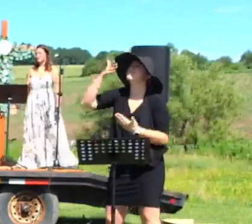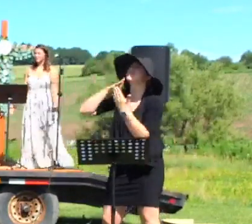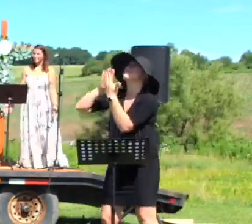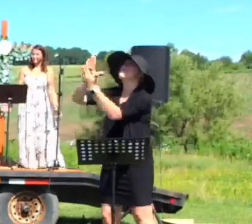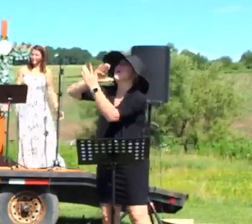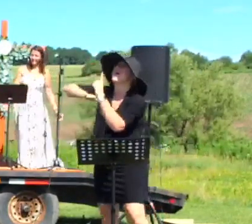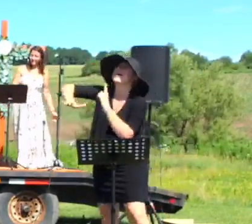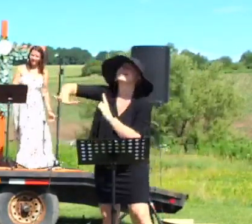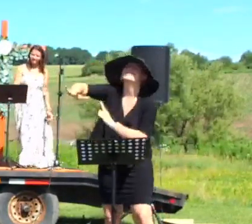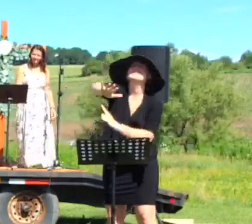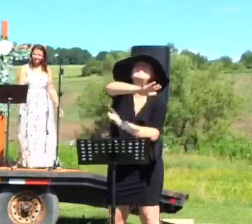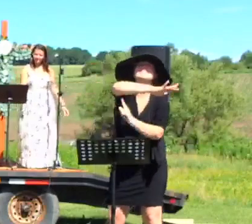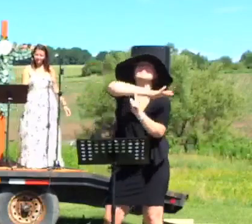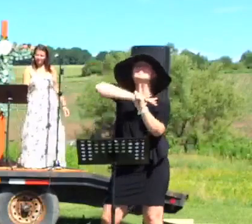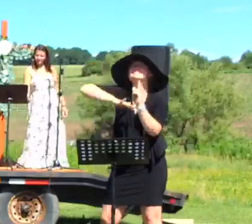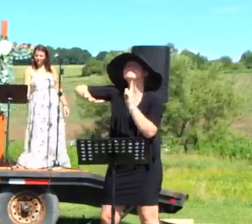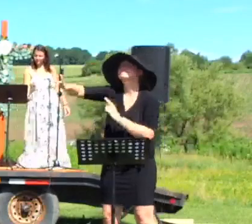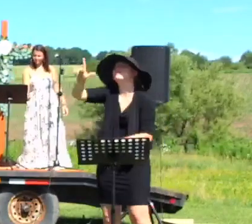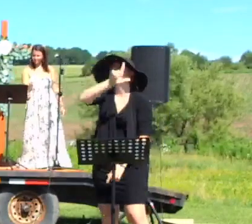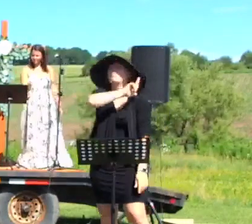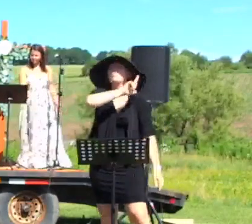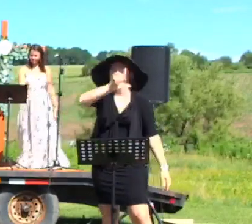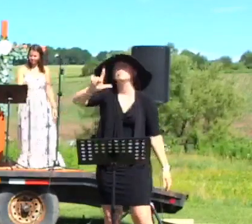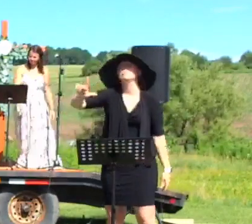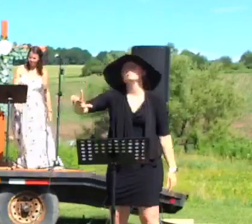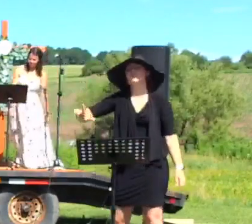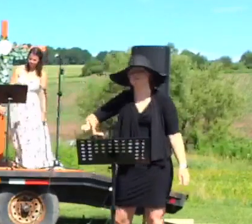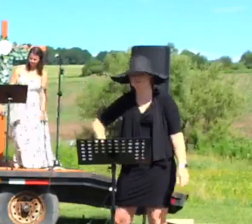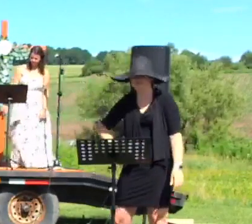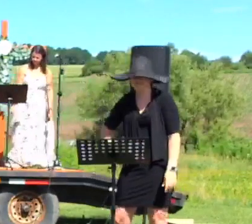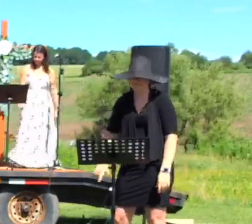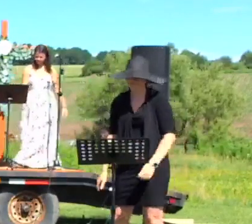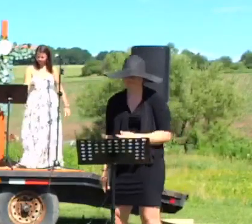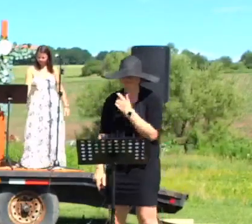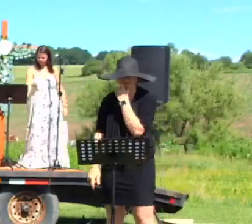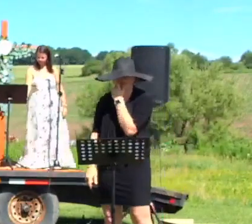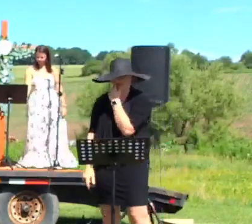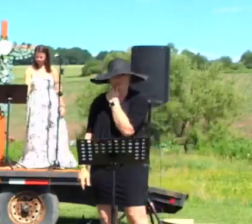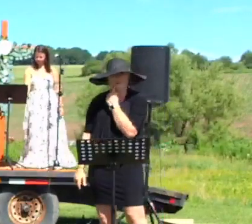hope. Your presence, Lord.